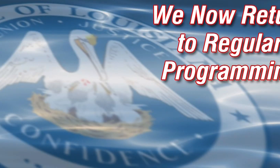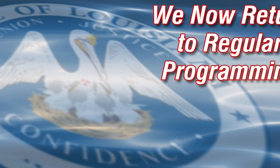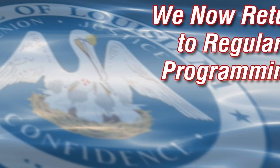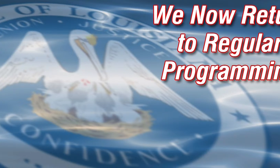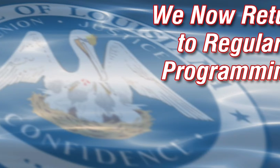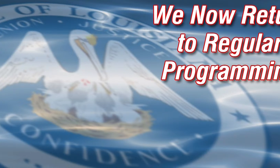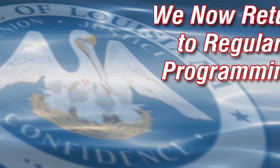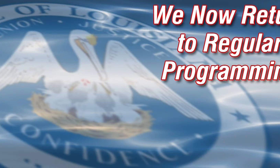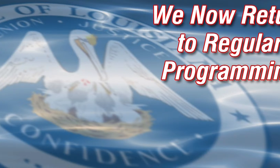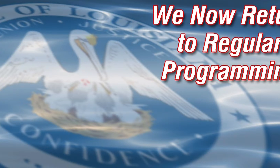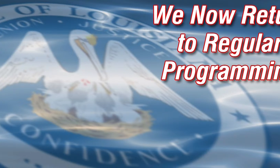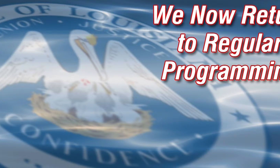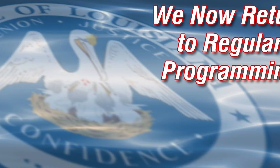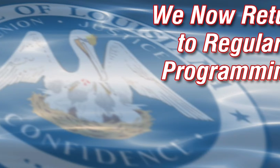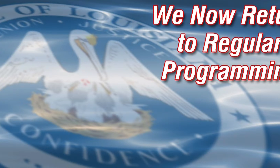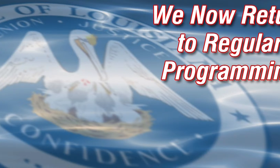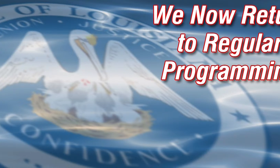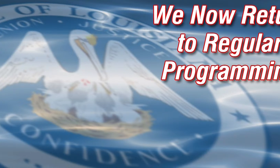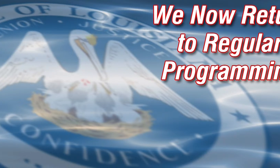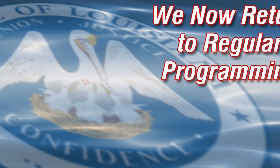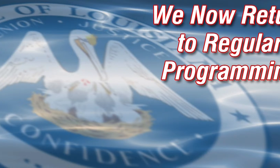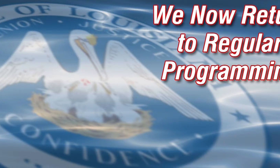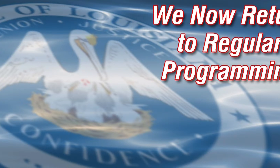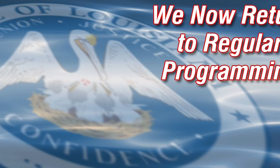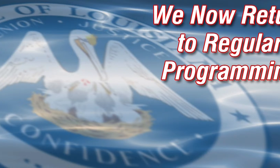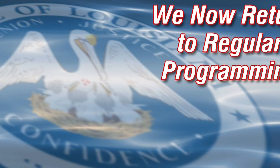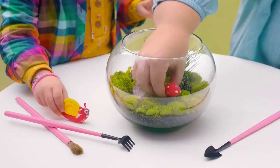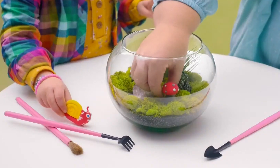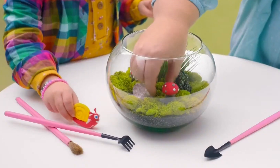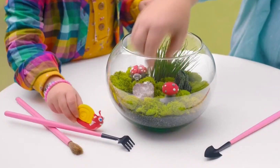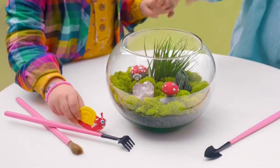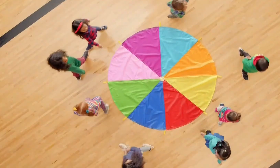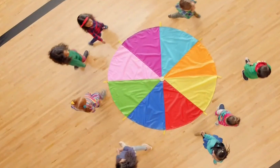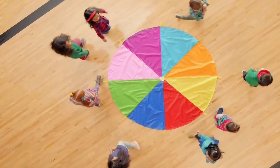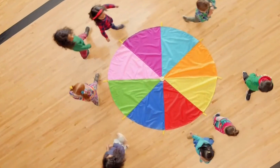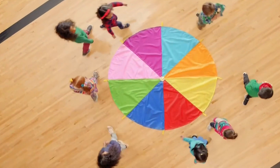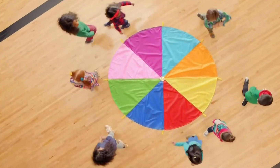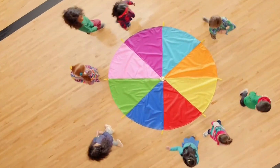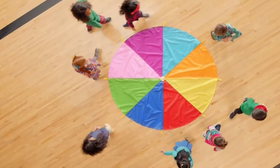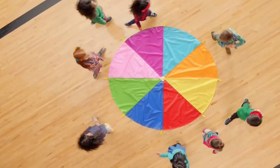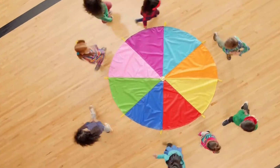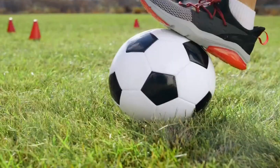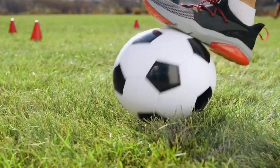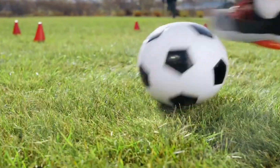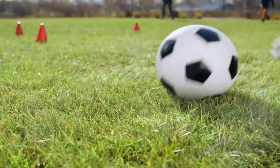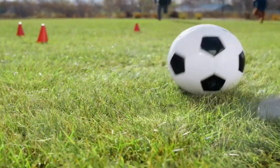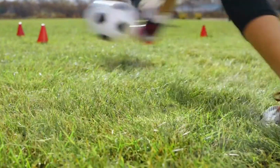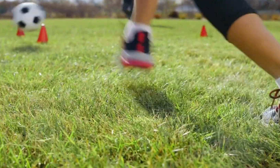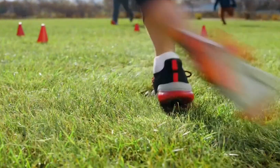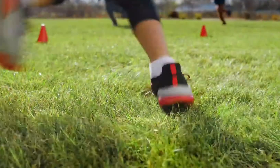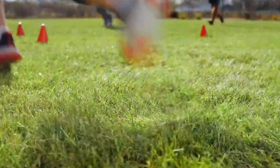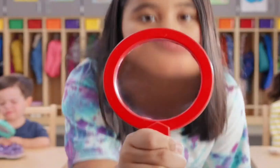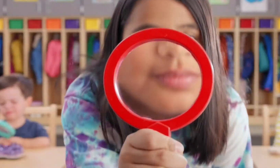Target believes that the power of play and the joy of everyday life are all around.